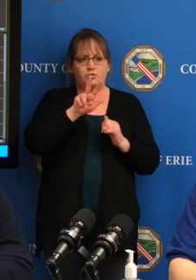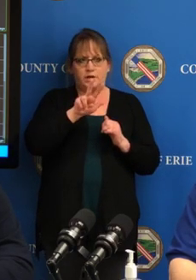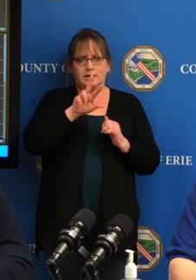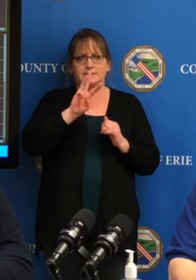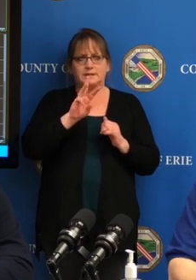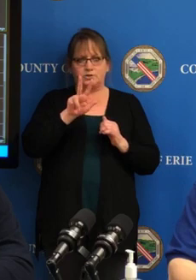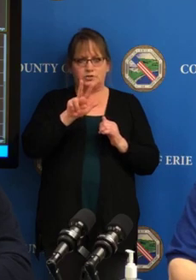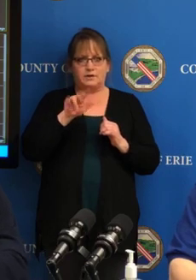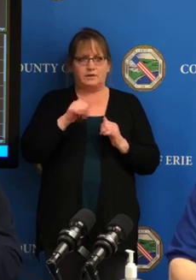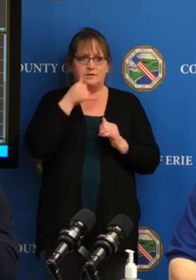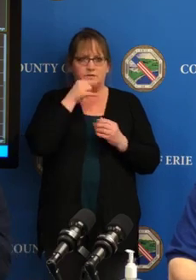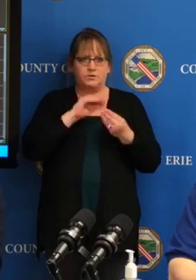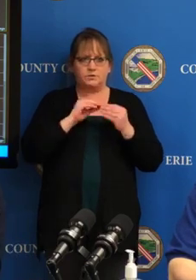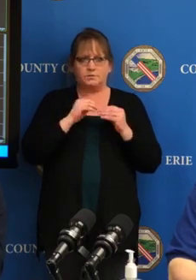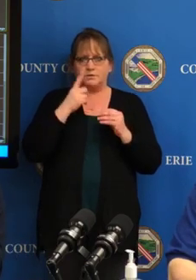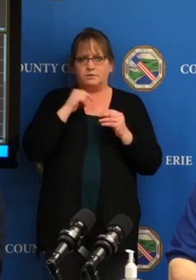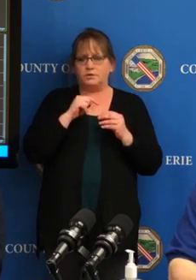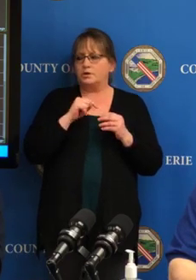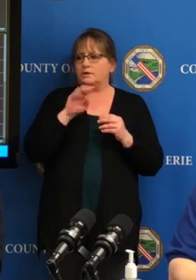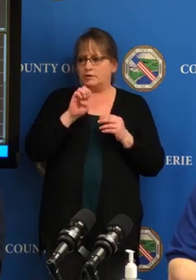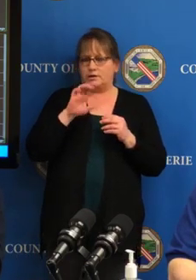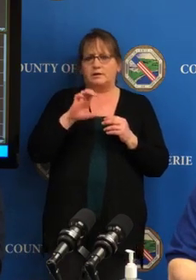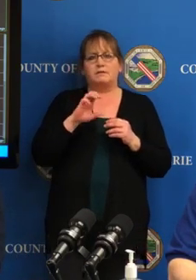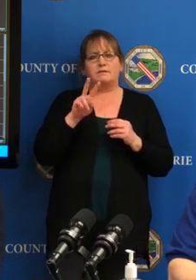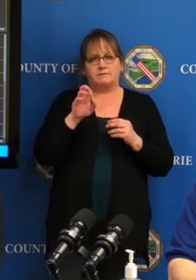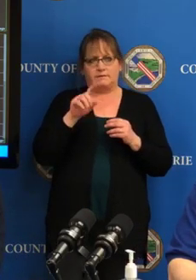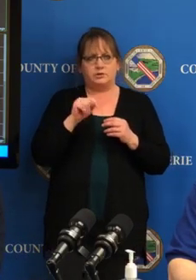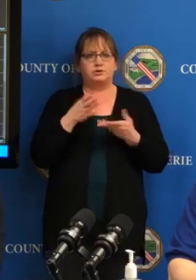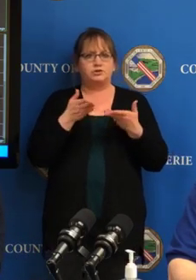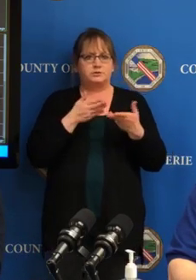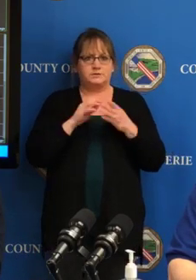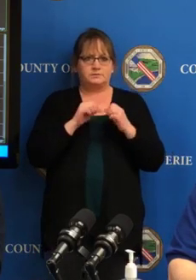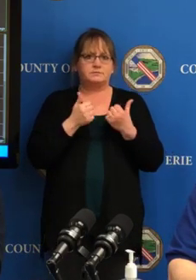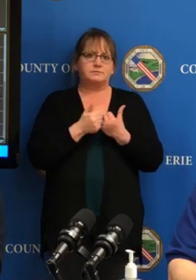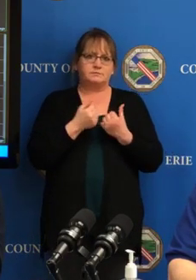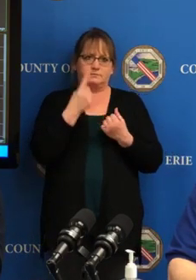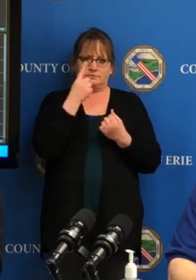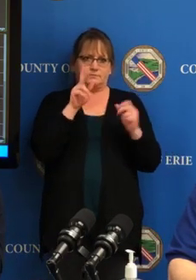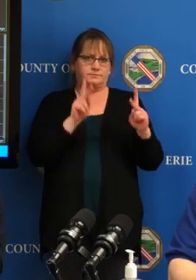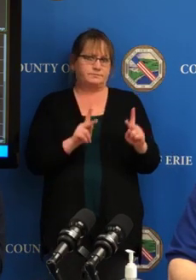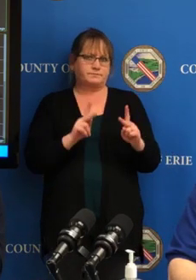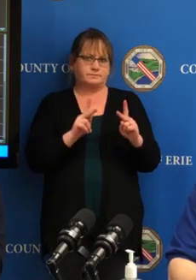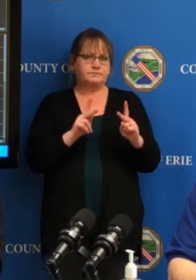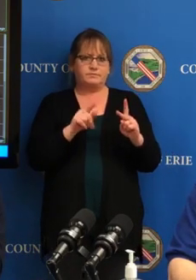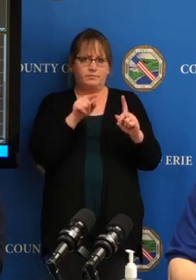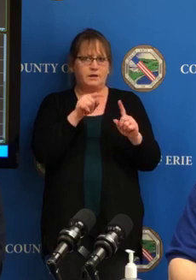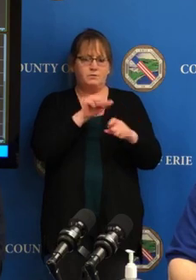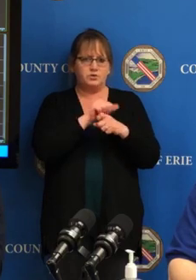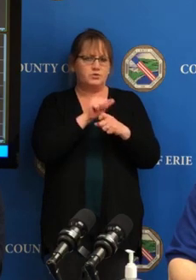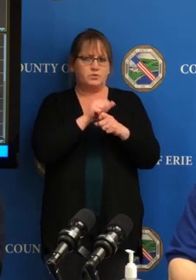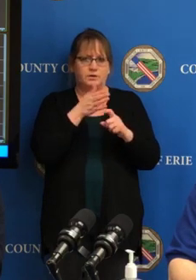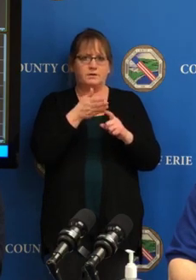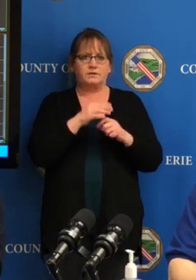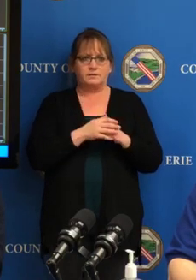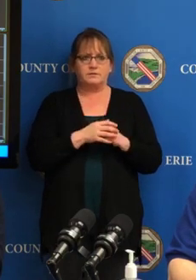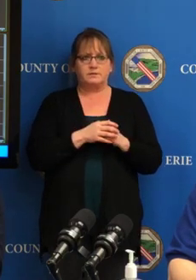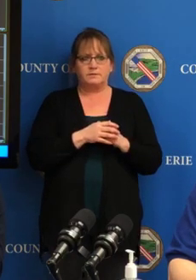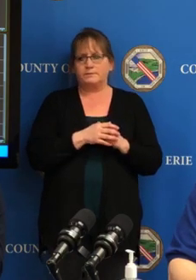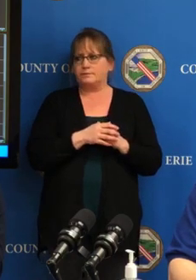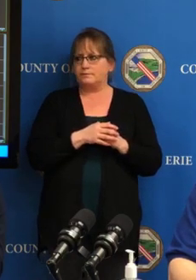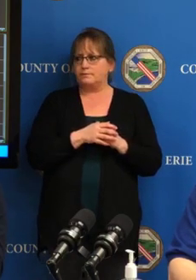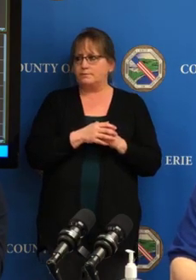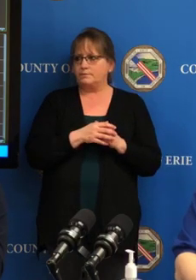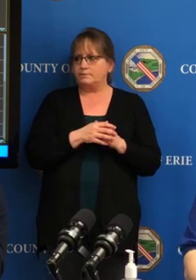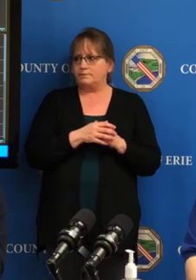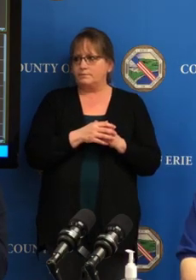858-6363. So that's the phone number for the Erie County Veteran Service Agency. We have one veteran service officer answering that phone every single day.